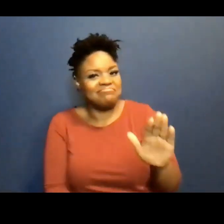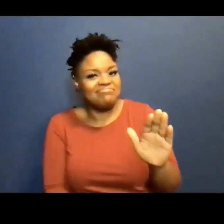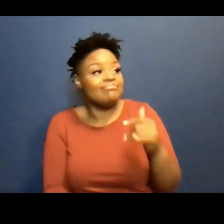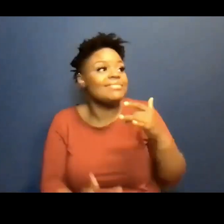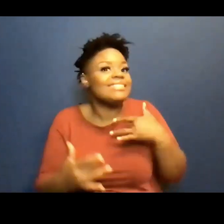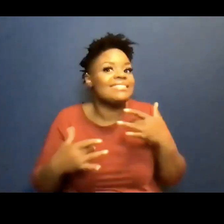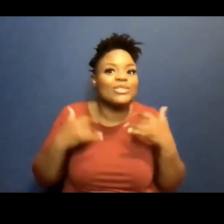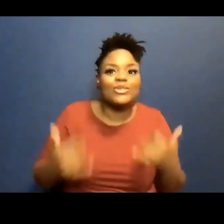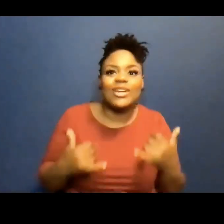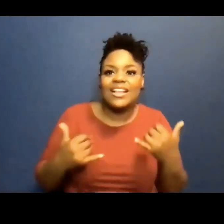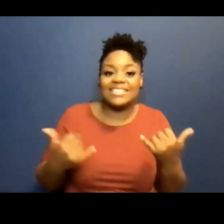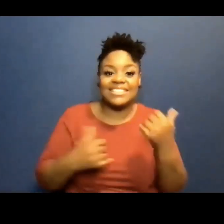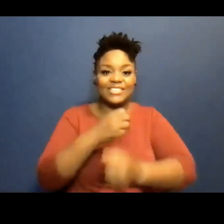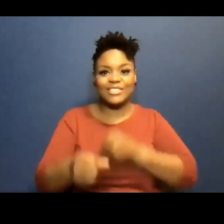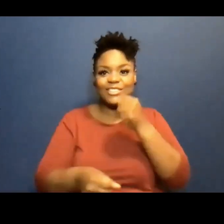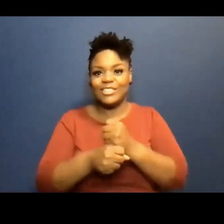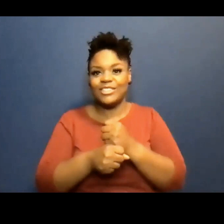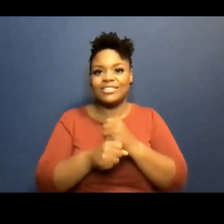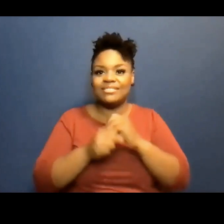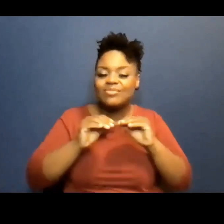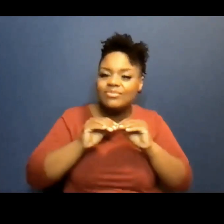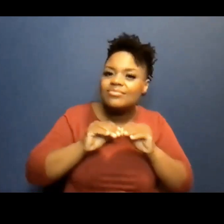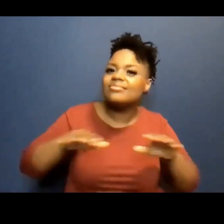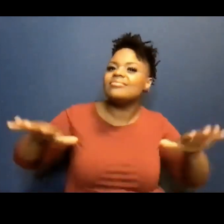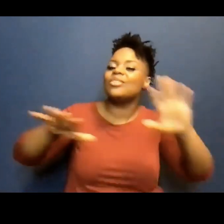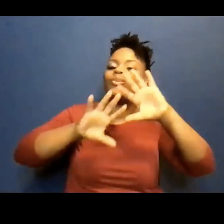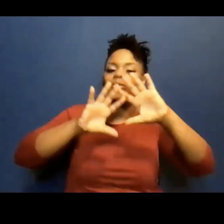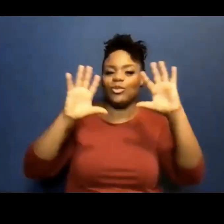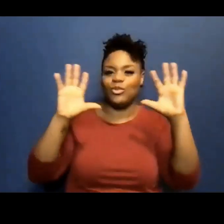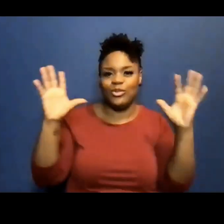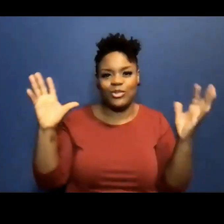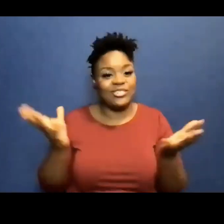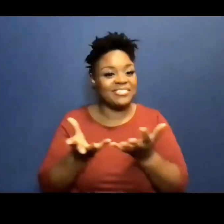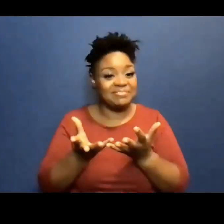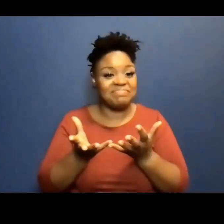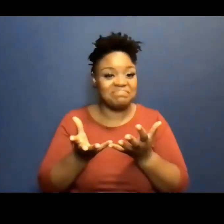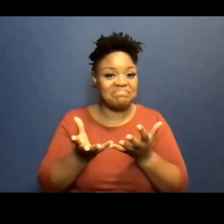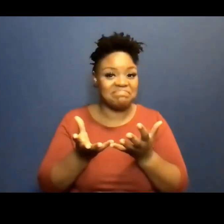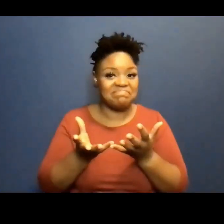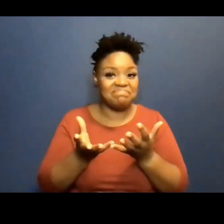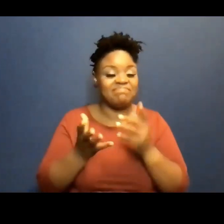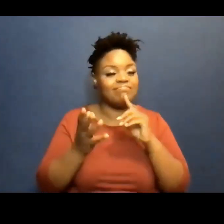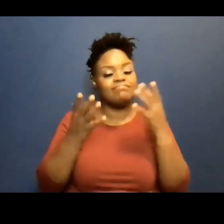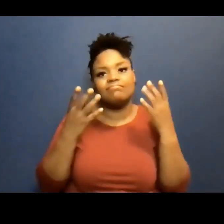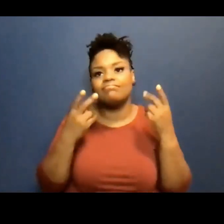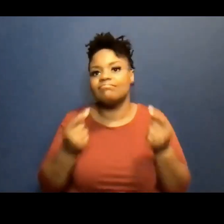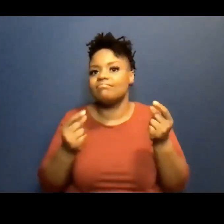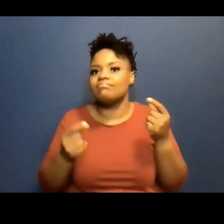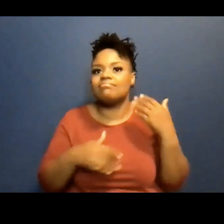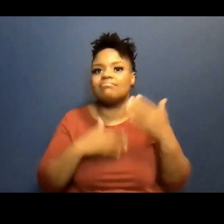lot of kudos to everyone at the Longmore Institute and for organizing this event. It's going to